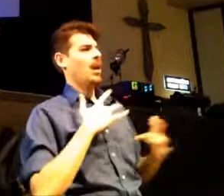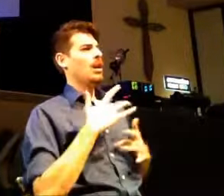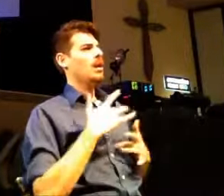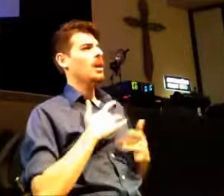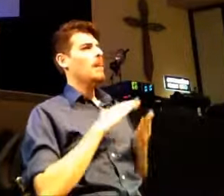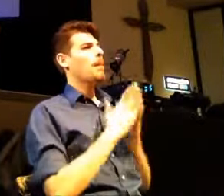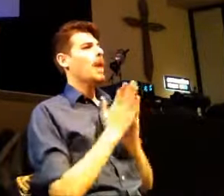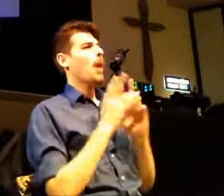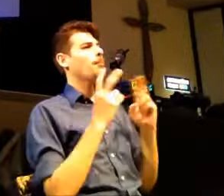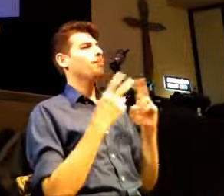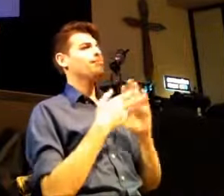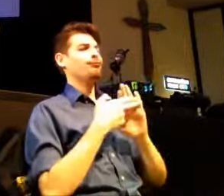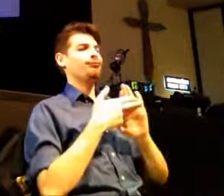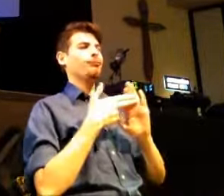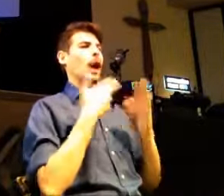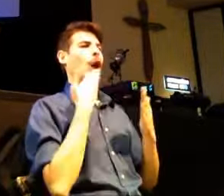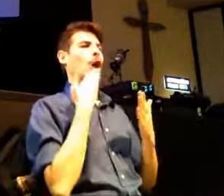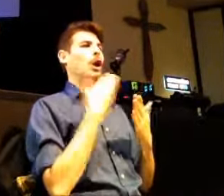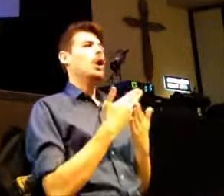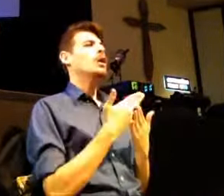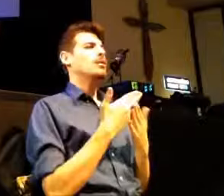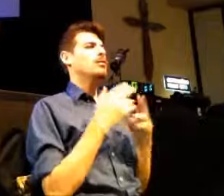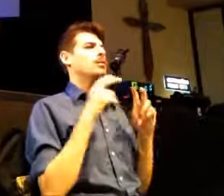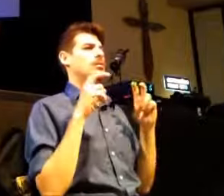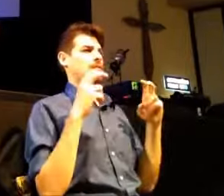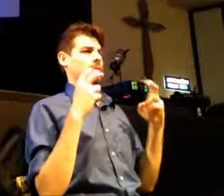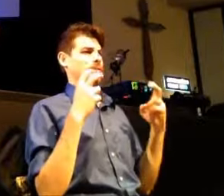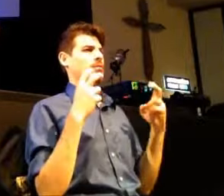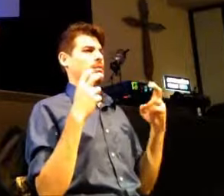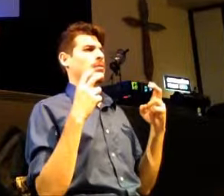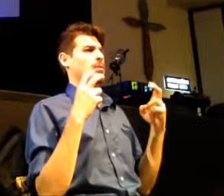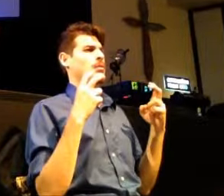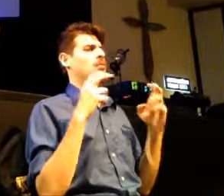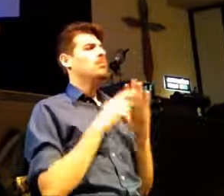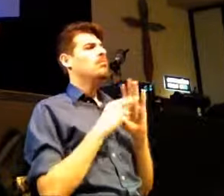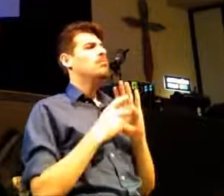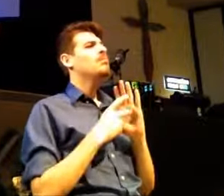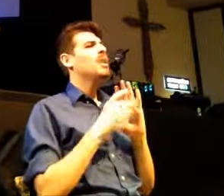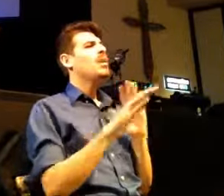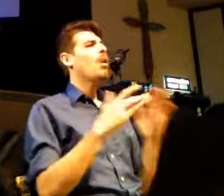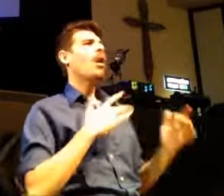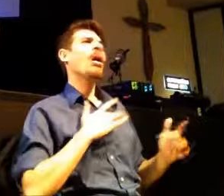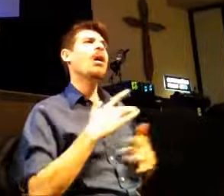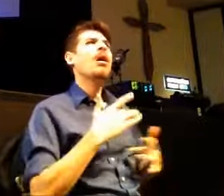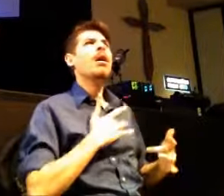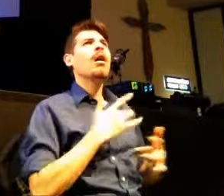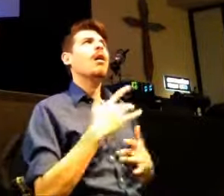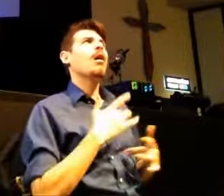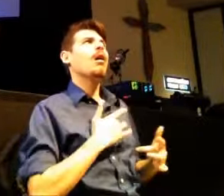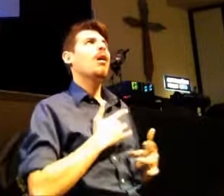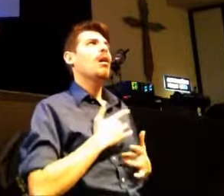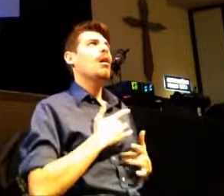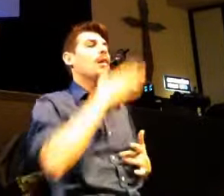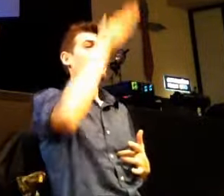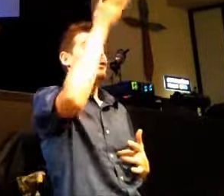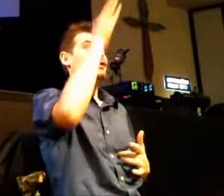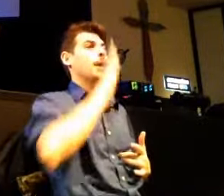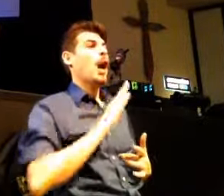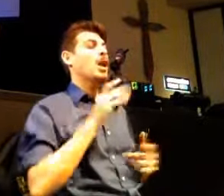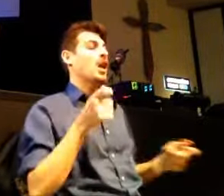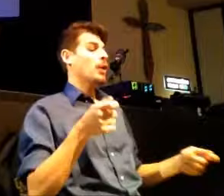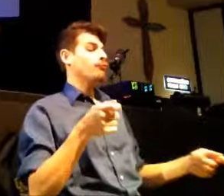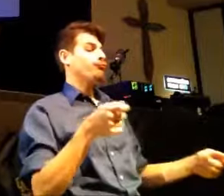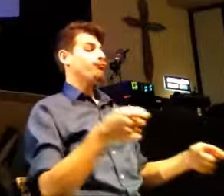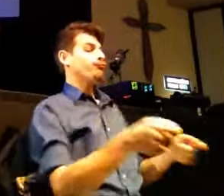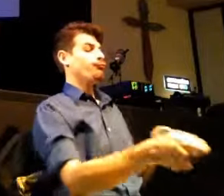good thing. In fact, that at moments there's something God can do through your anxiety. Not that he will magically make it go